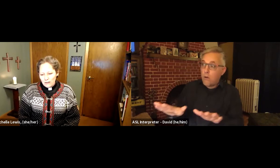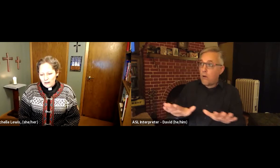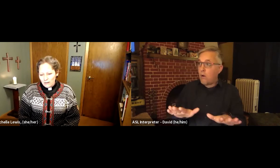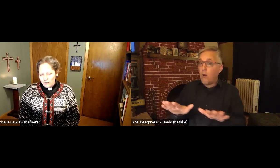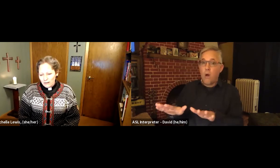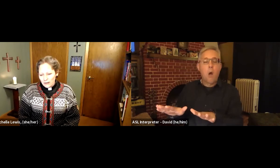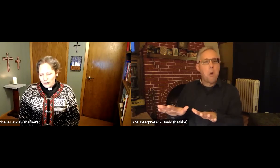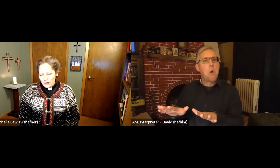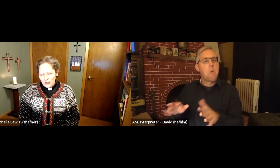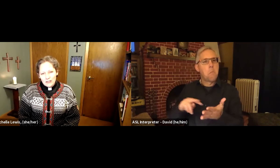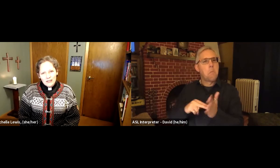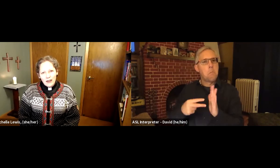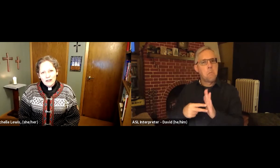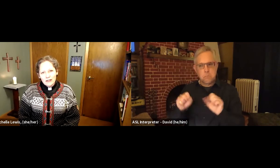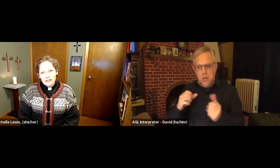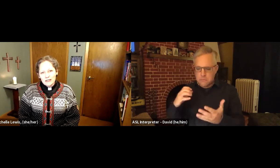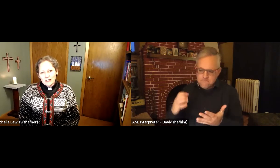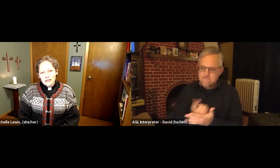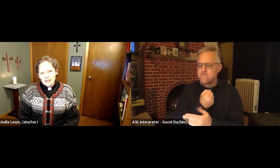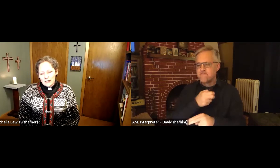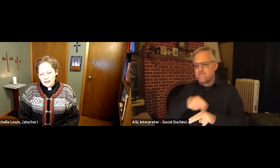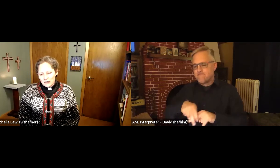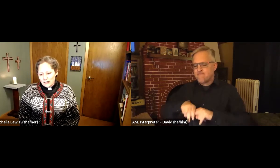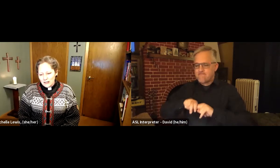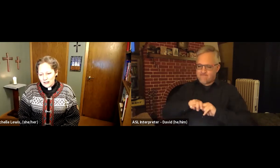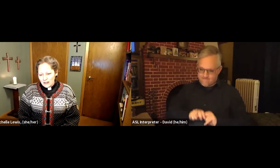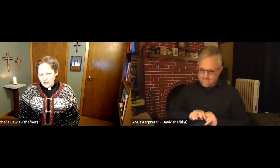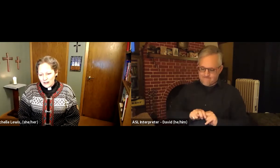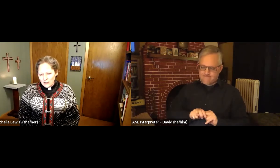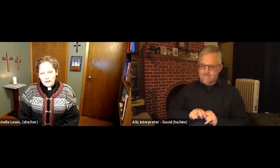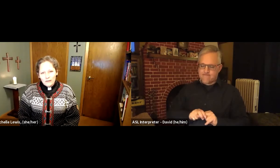grief and sadness,